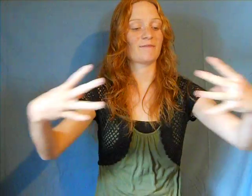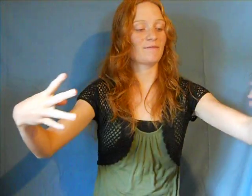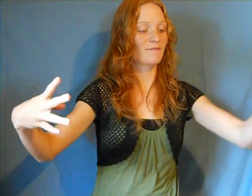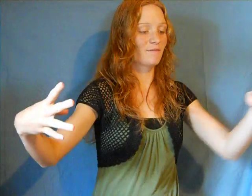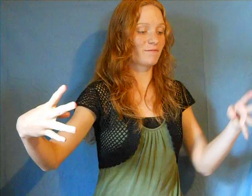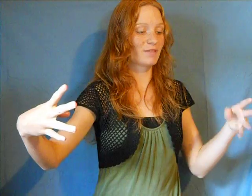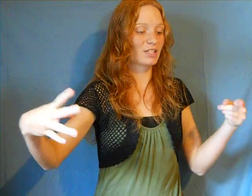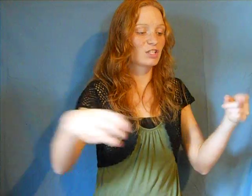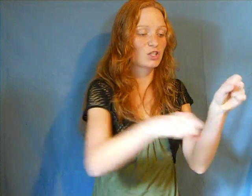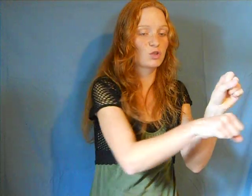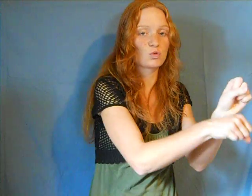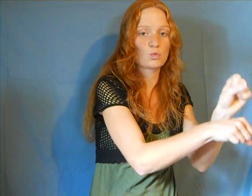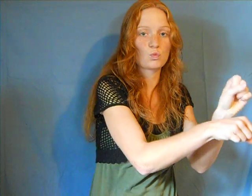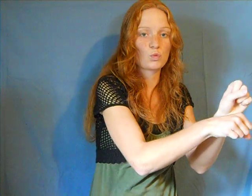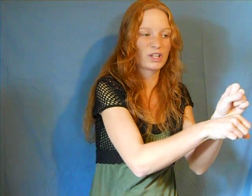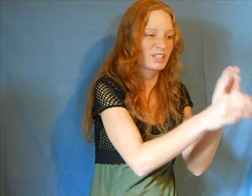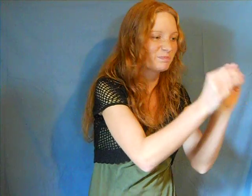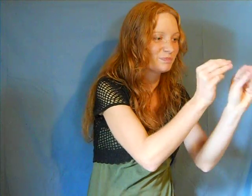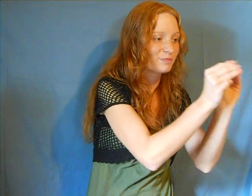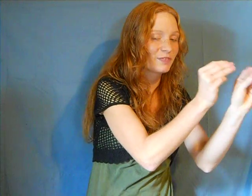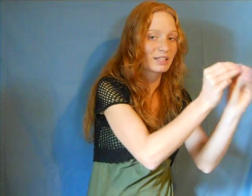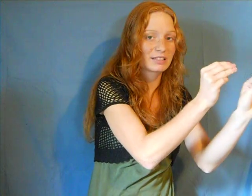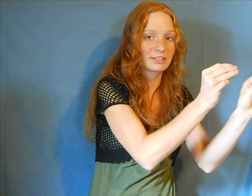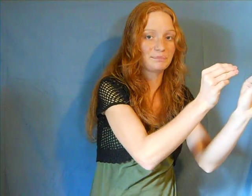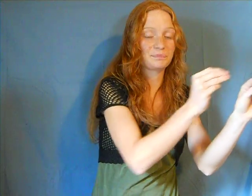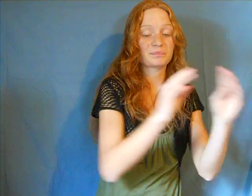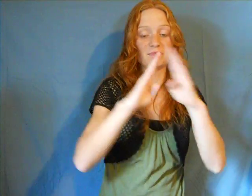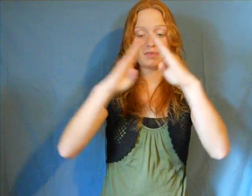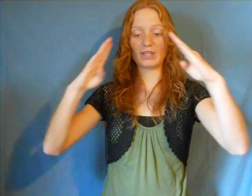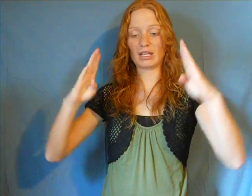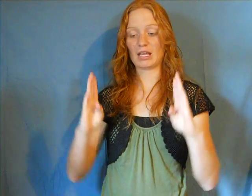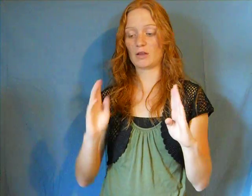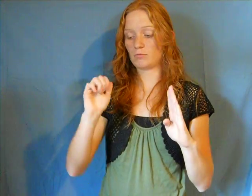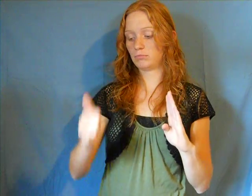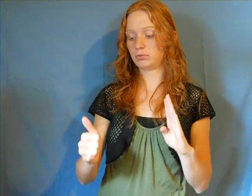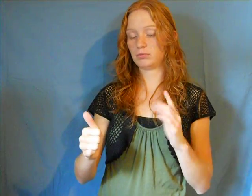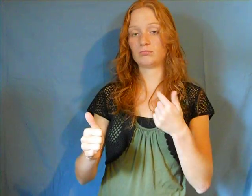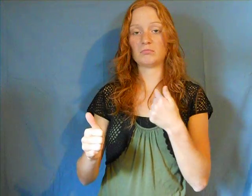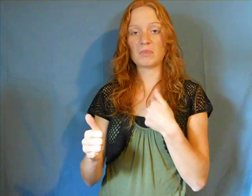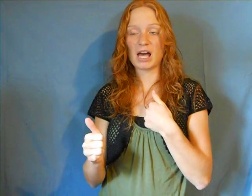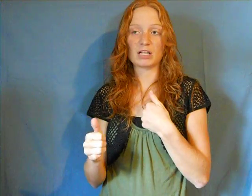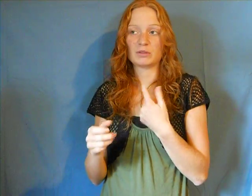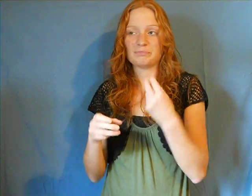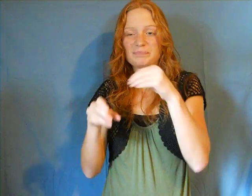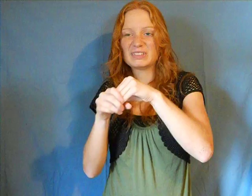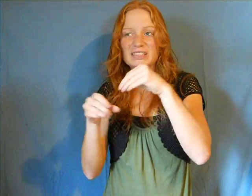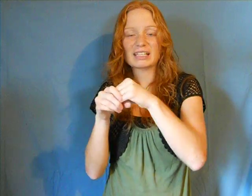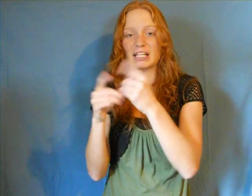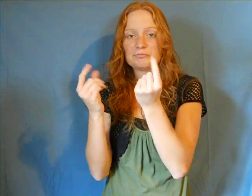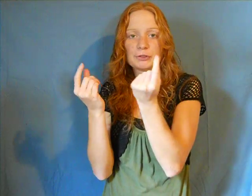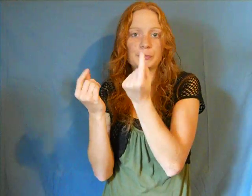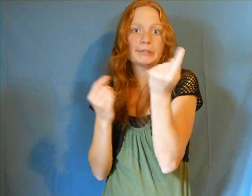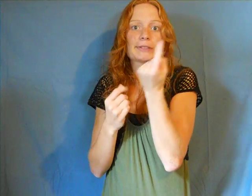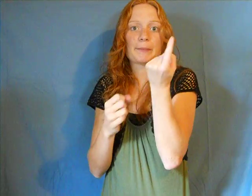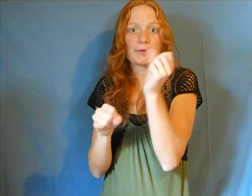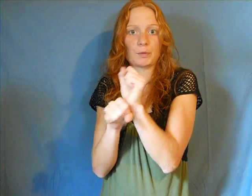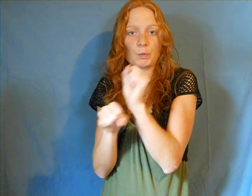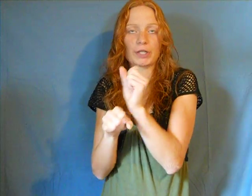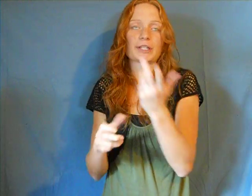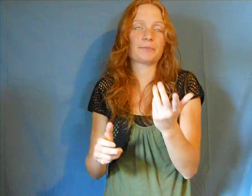backyard, and I was in the house doing something or other. Well, I kept coming out for whatever I was doing, some little chore, and I noticed